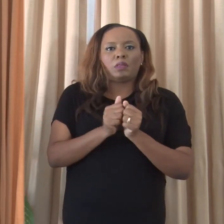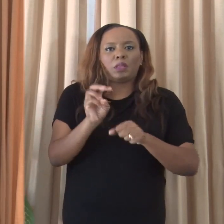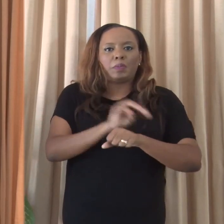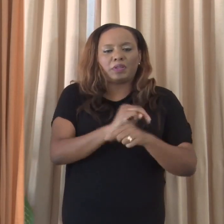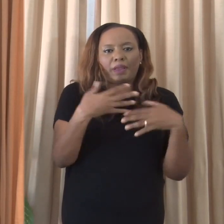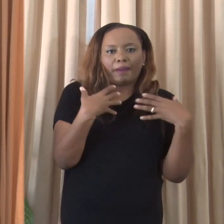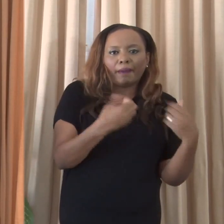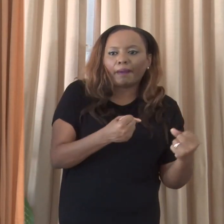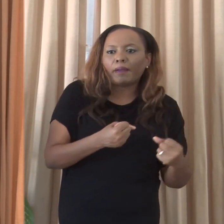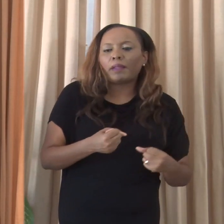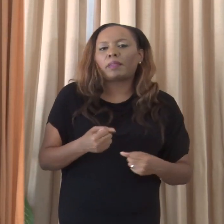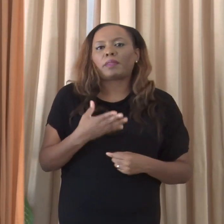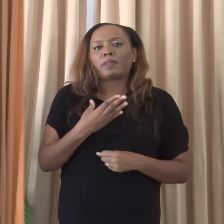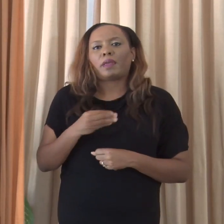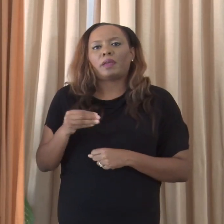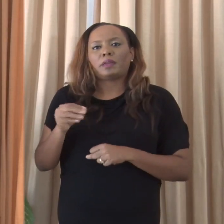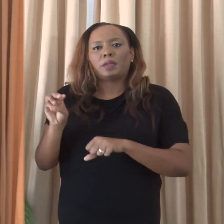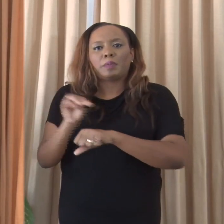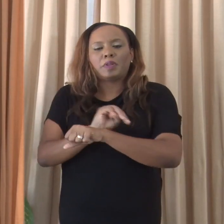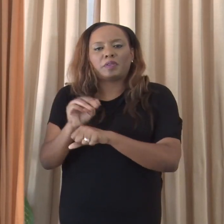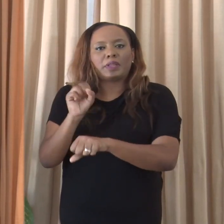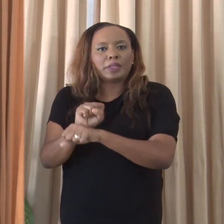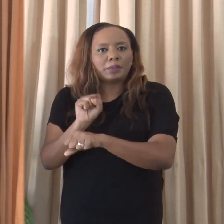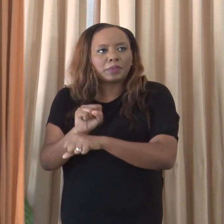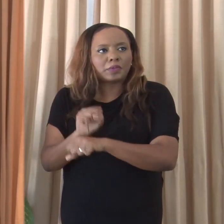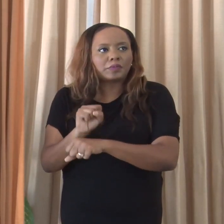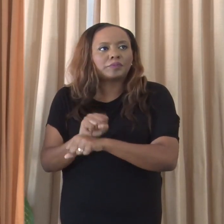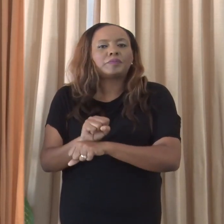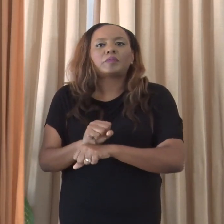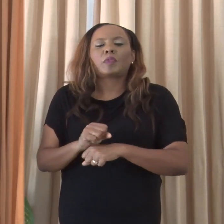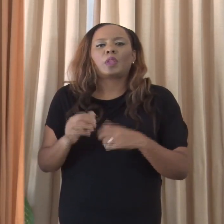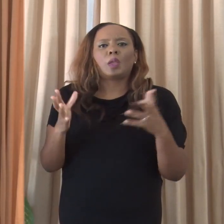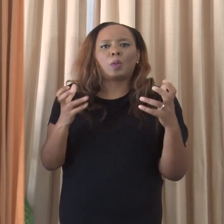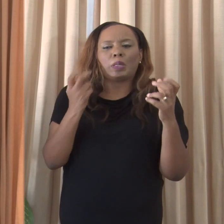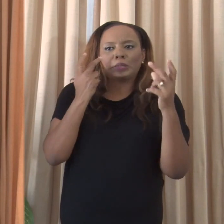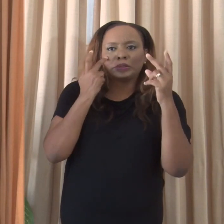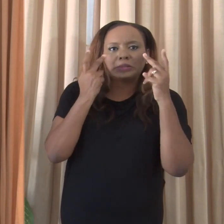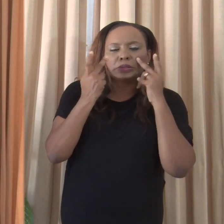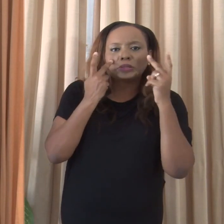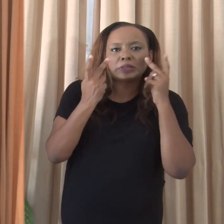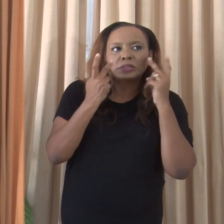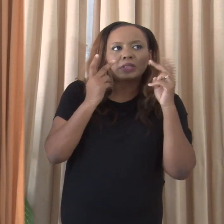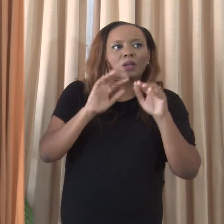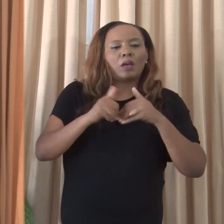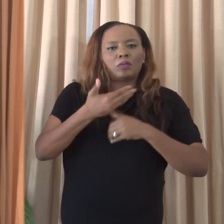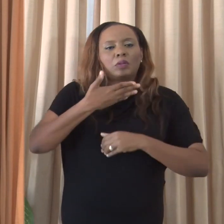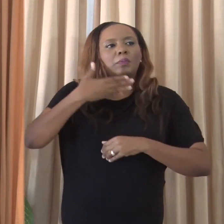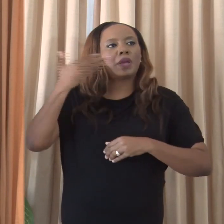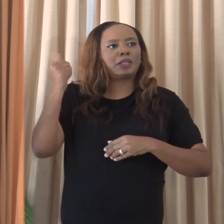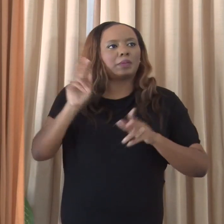movement, then it is an option that is immediately available to the government.